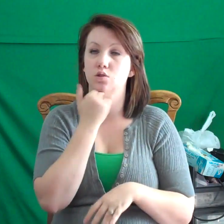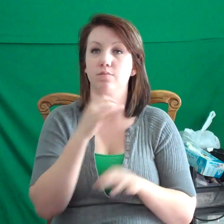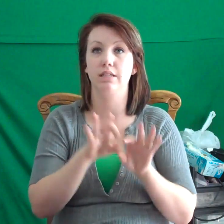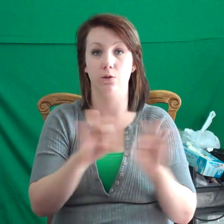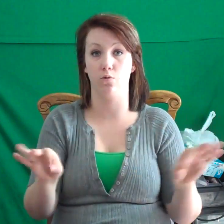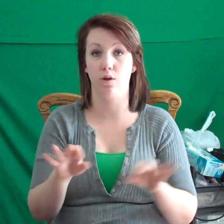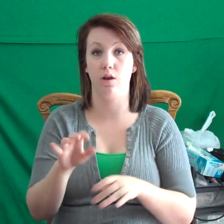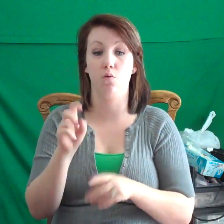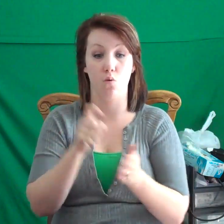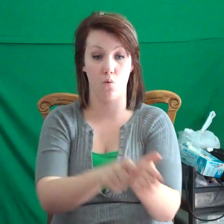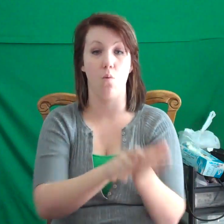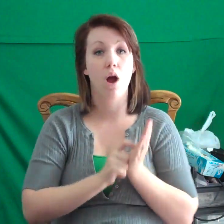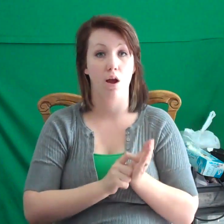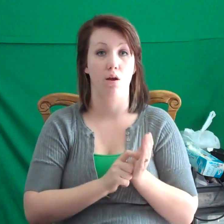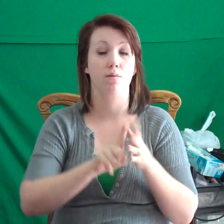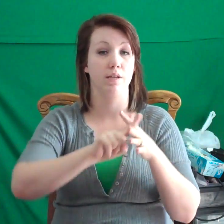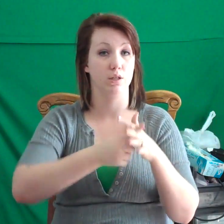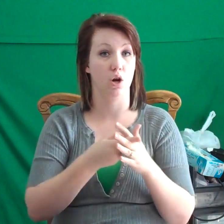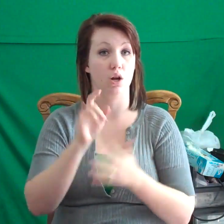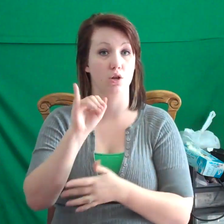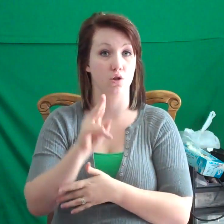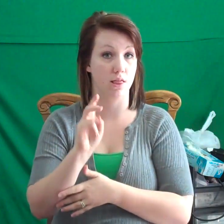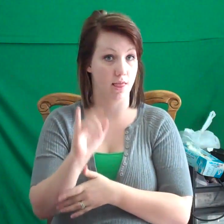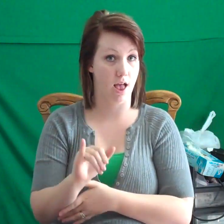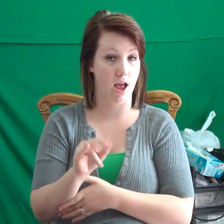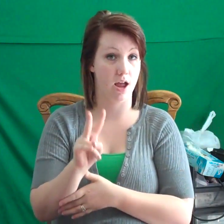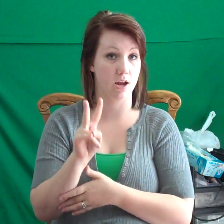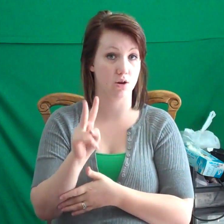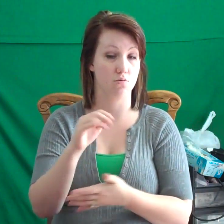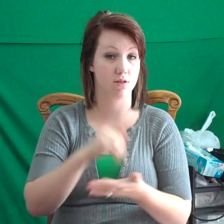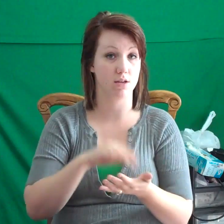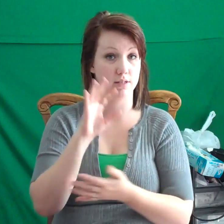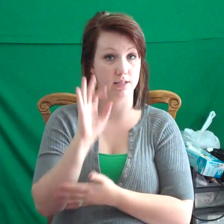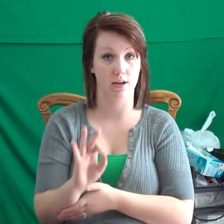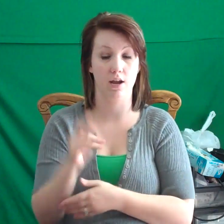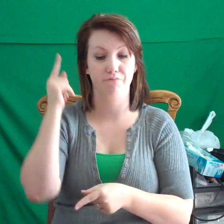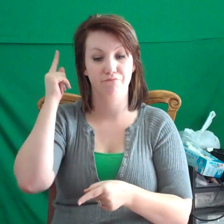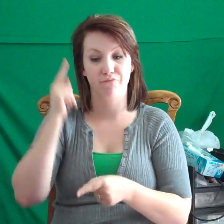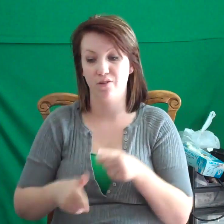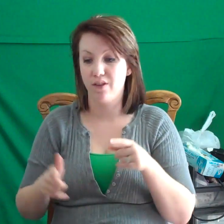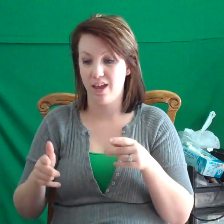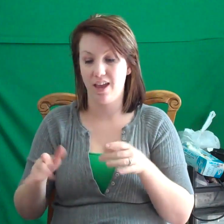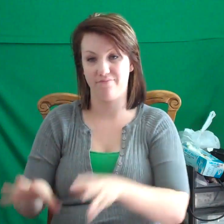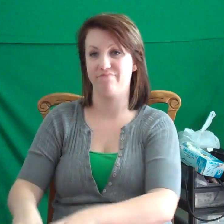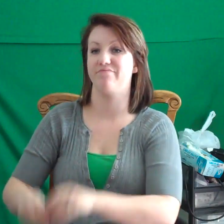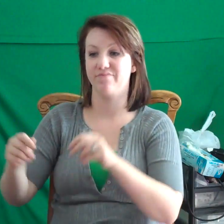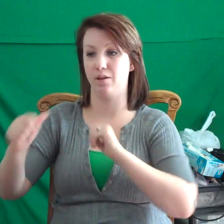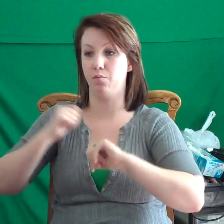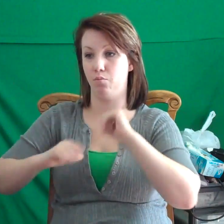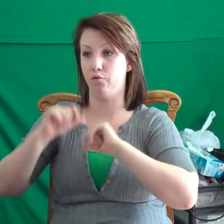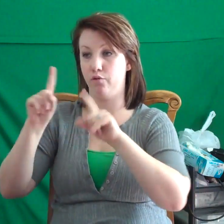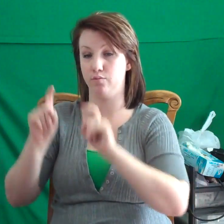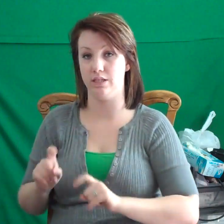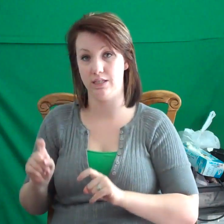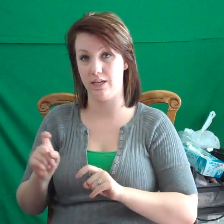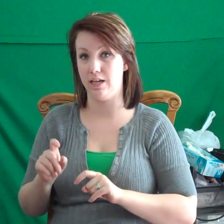of 2009. You cannot take the performance test without an associate's degree starting July of 2009. In